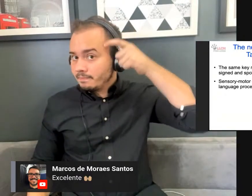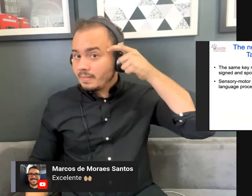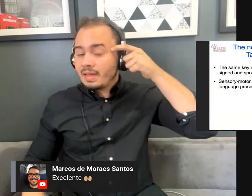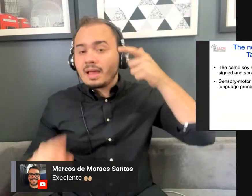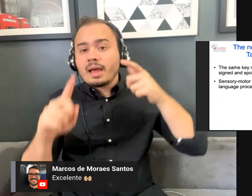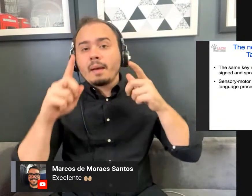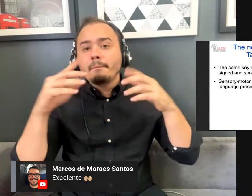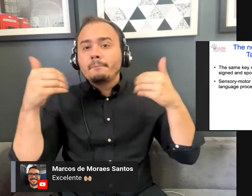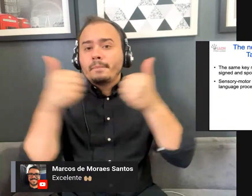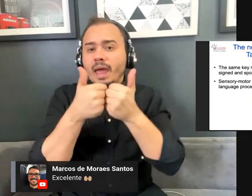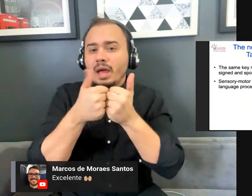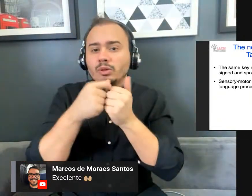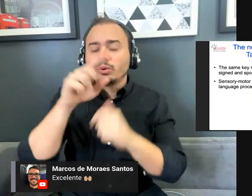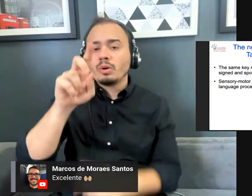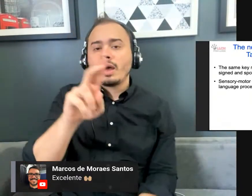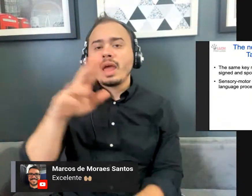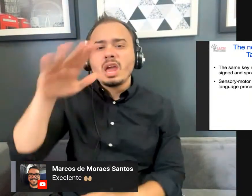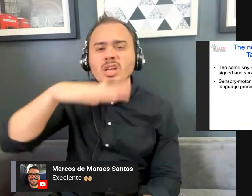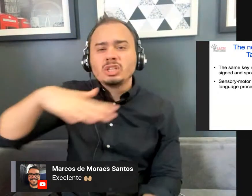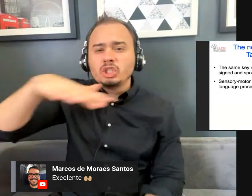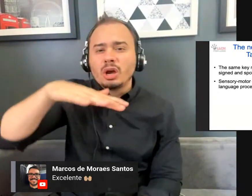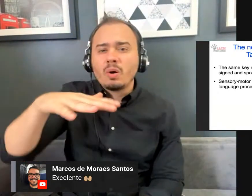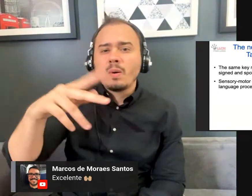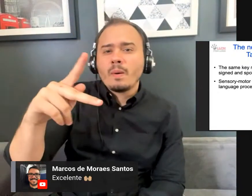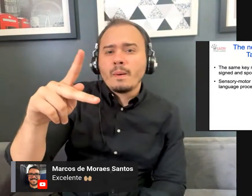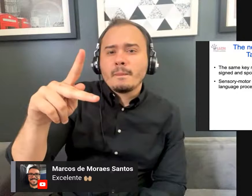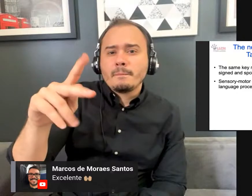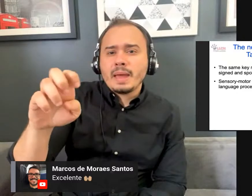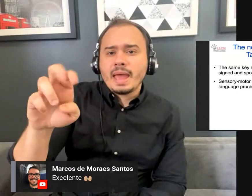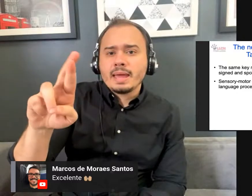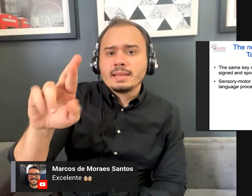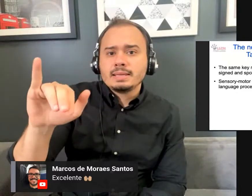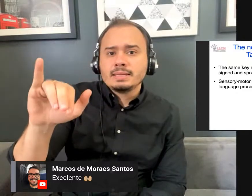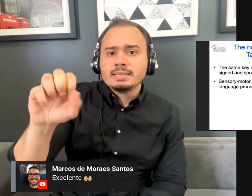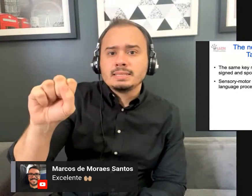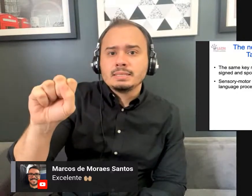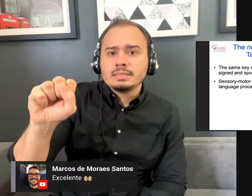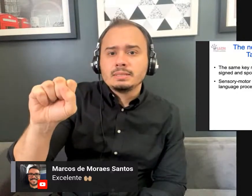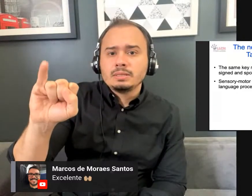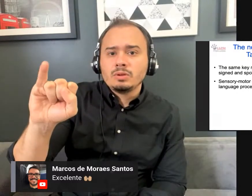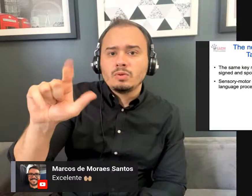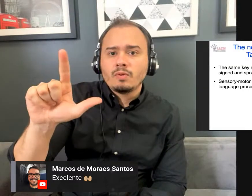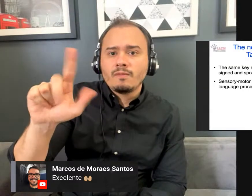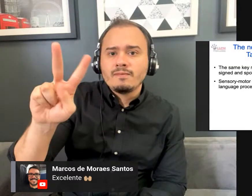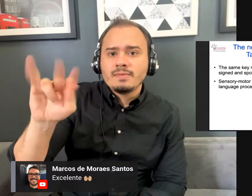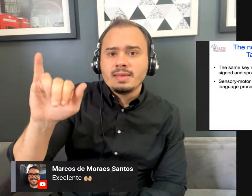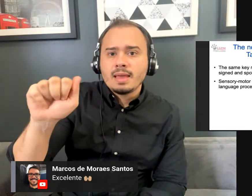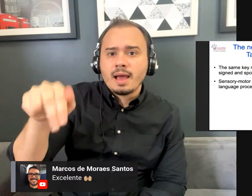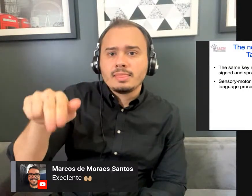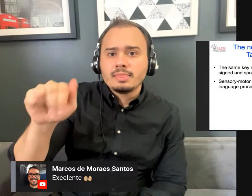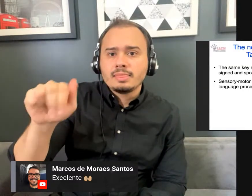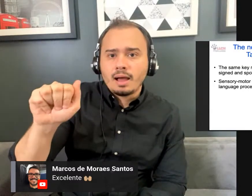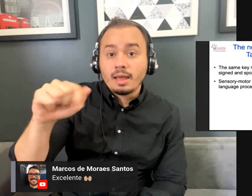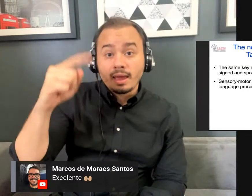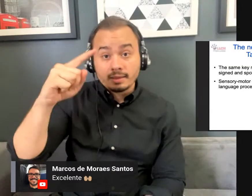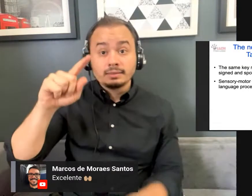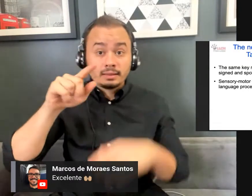language processing in non-obvious ways. So we may see production regions engaged in comprehension that